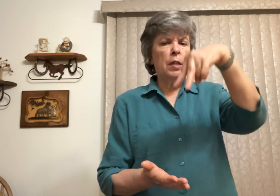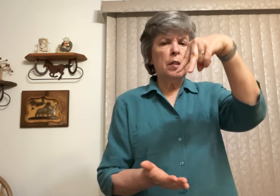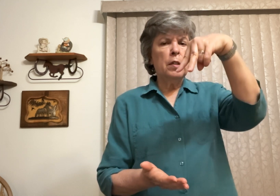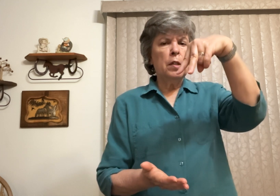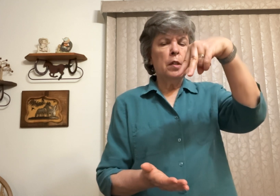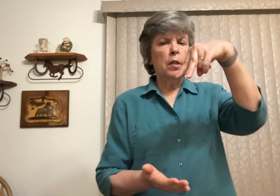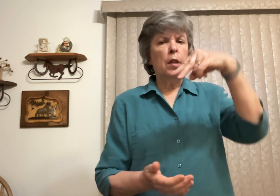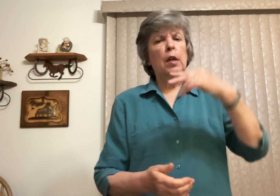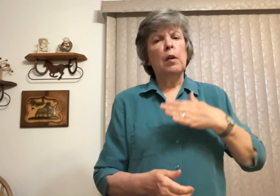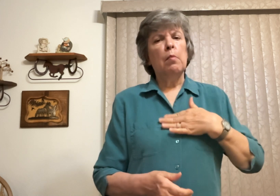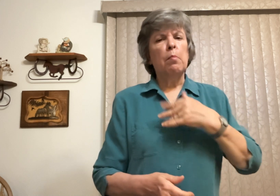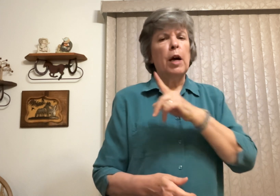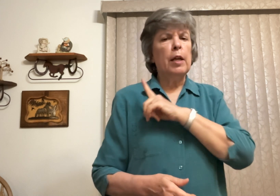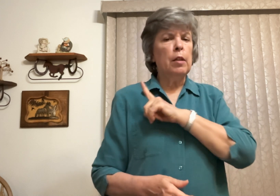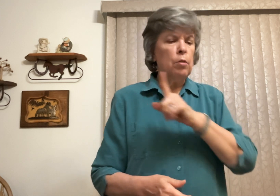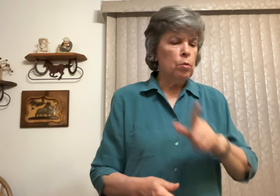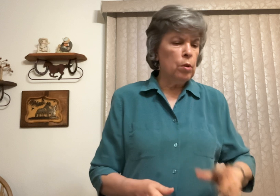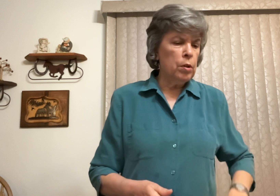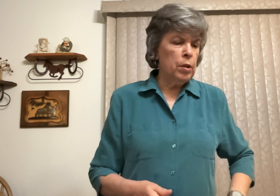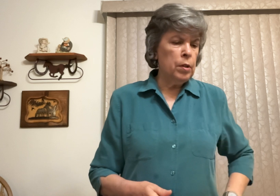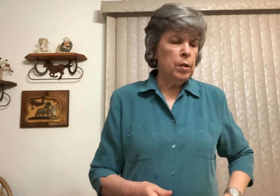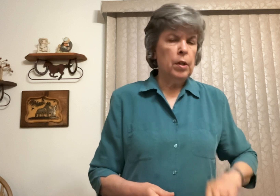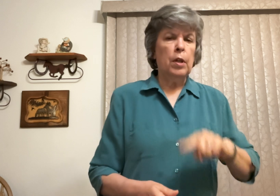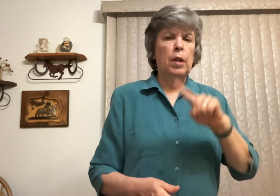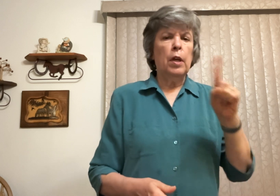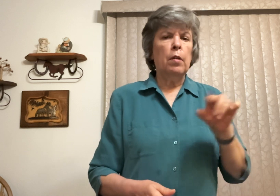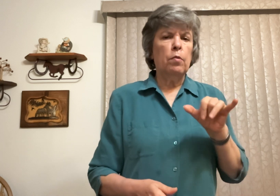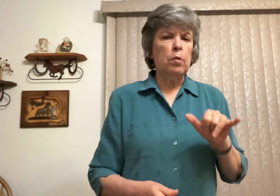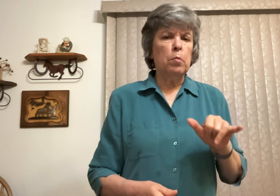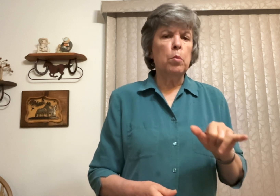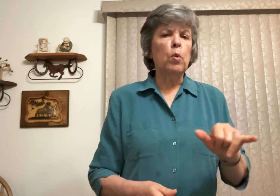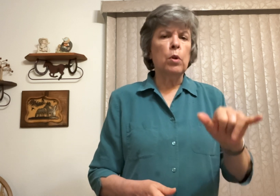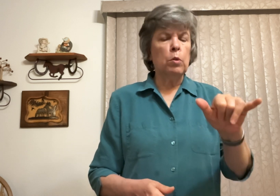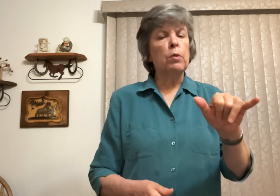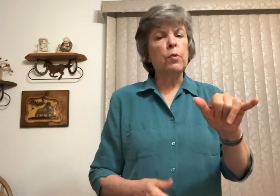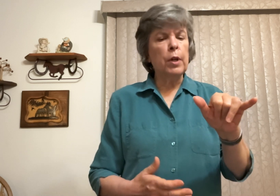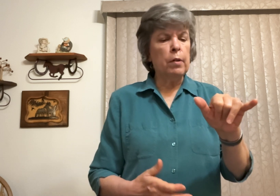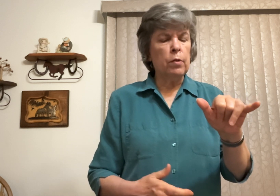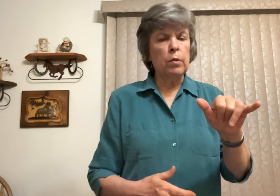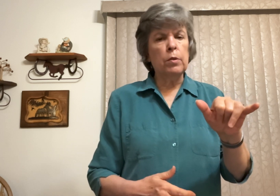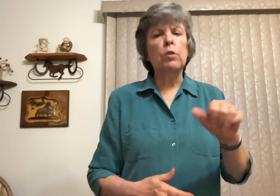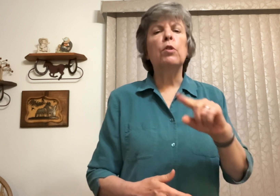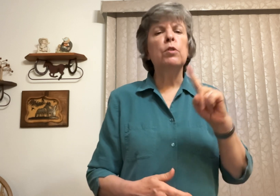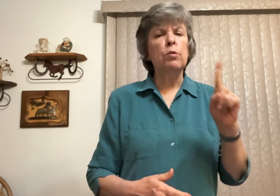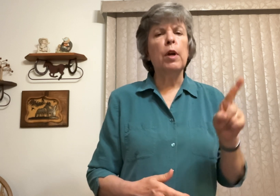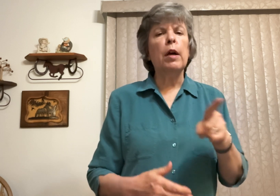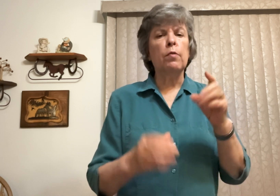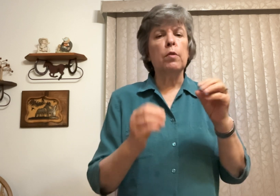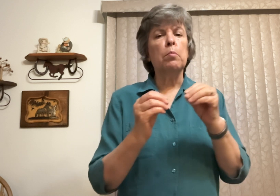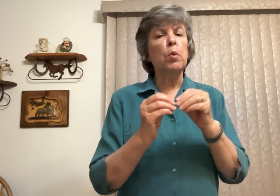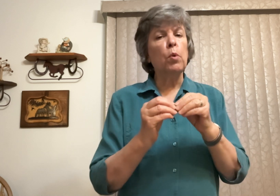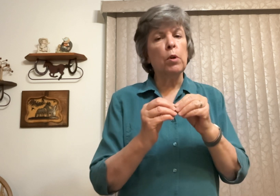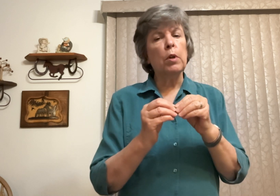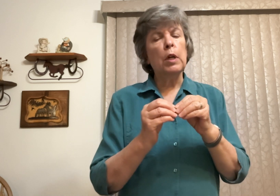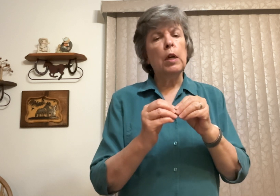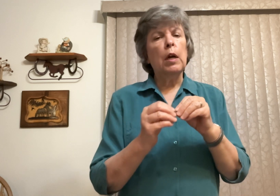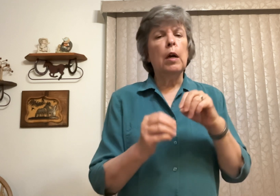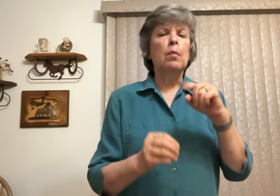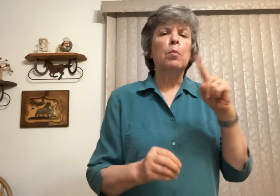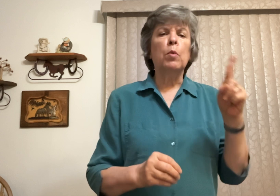ascended my Lord evermore, or forever. You could do evermore, or you